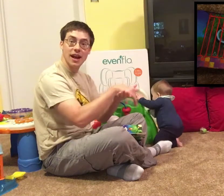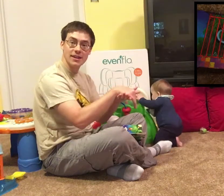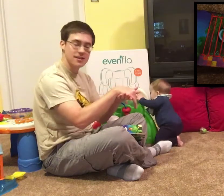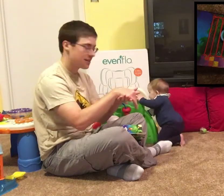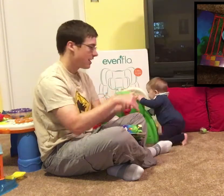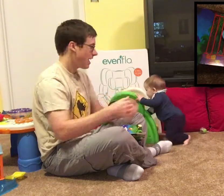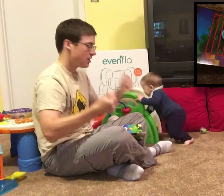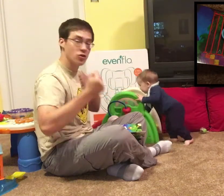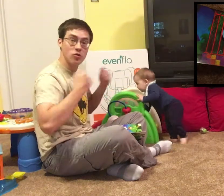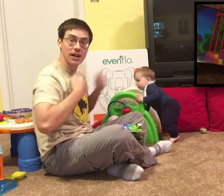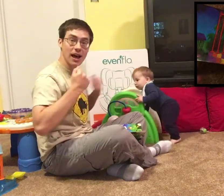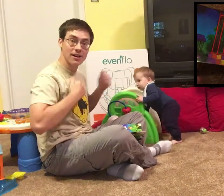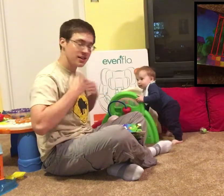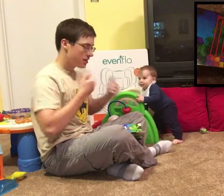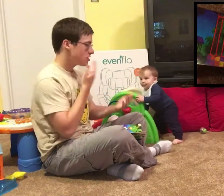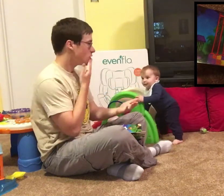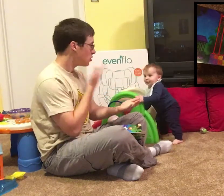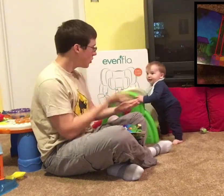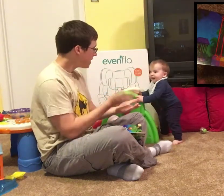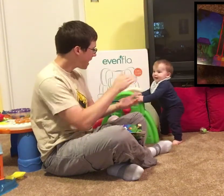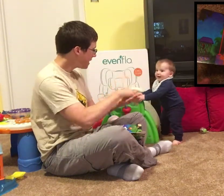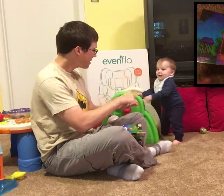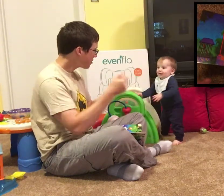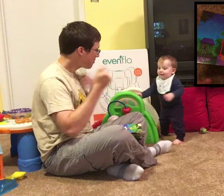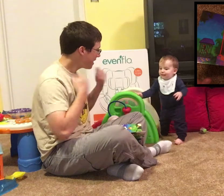night and gorilla. So good night, gorilla.